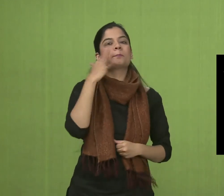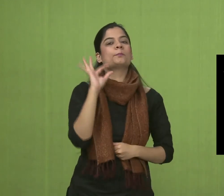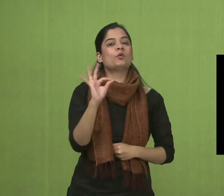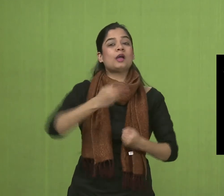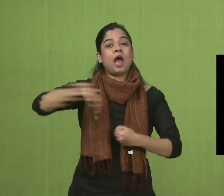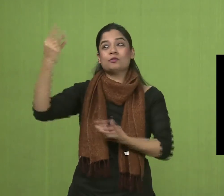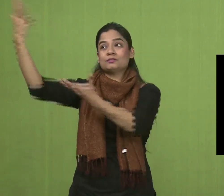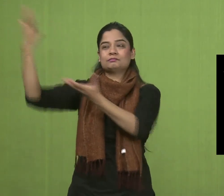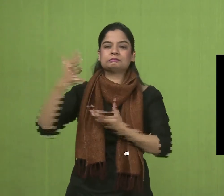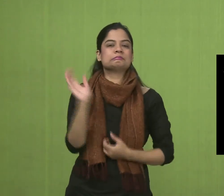a different almirah.